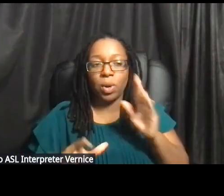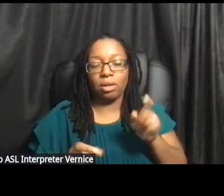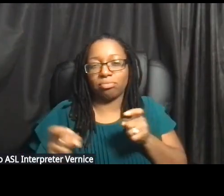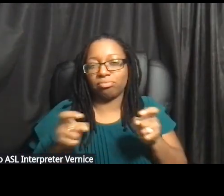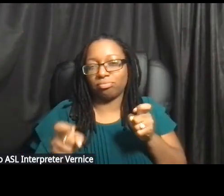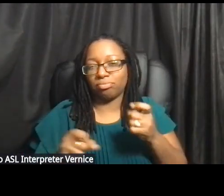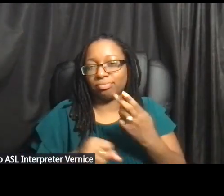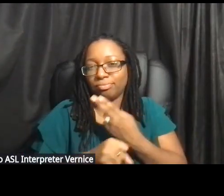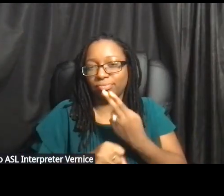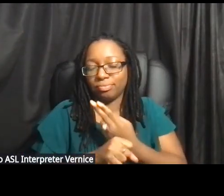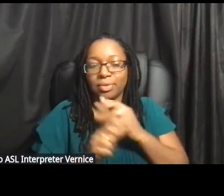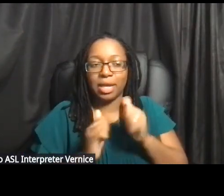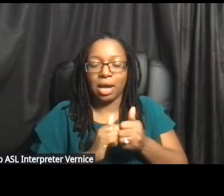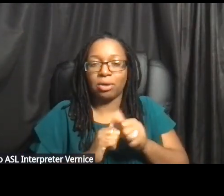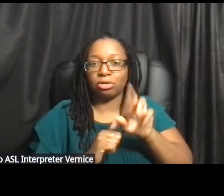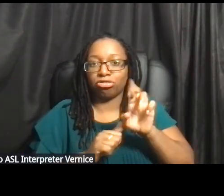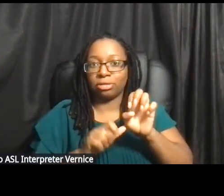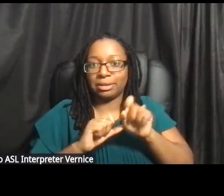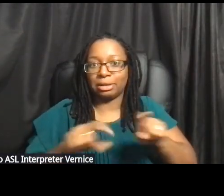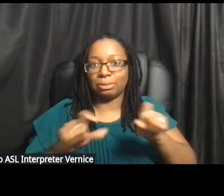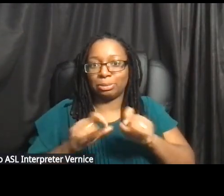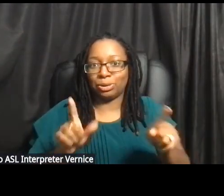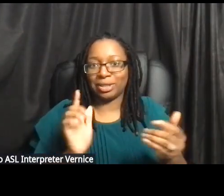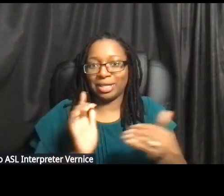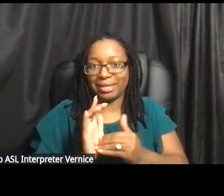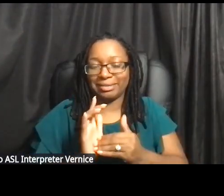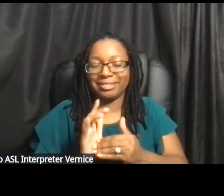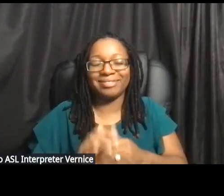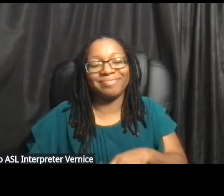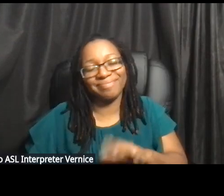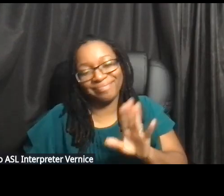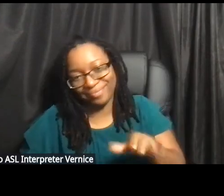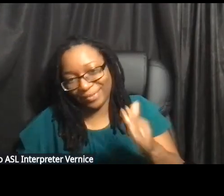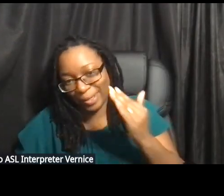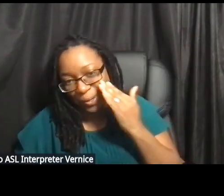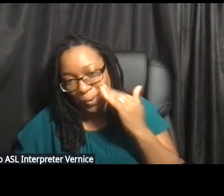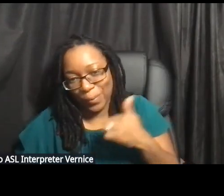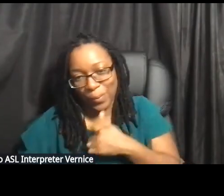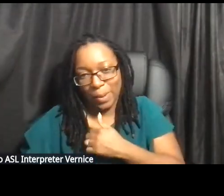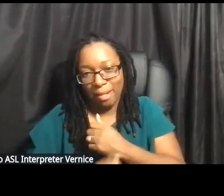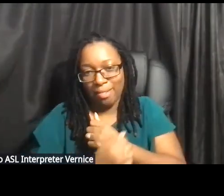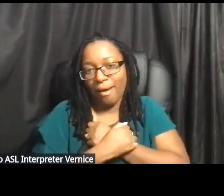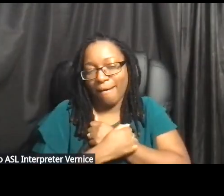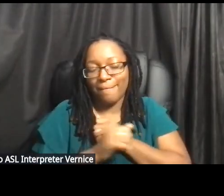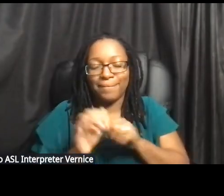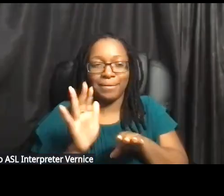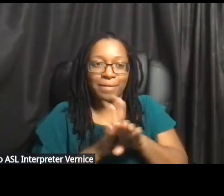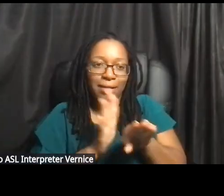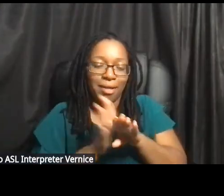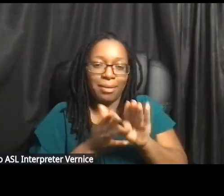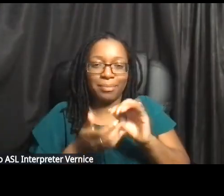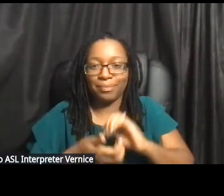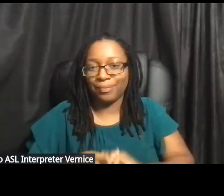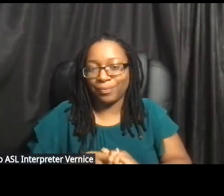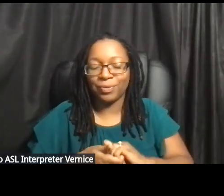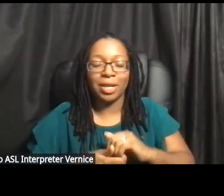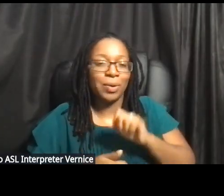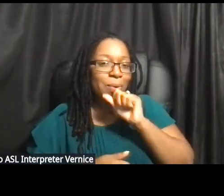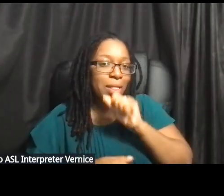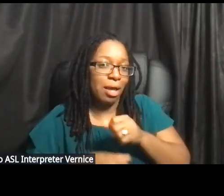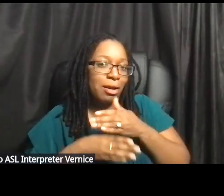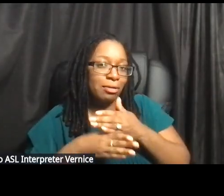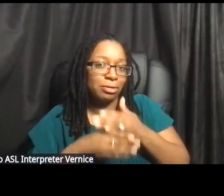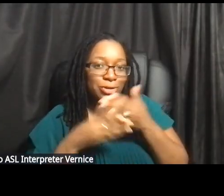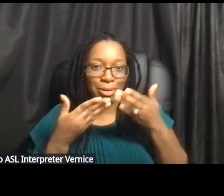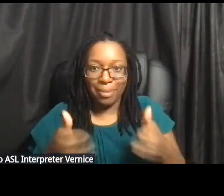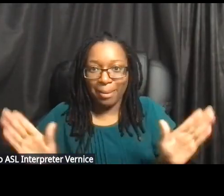redistribution. So already we love developed collaboratively. We love shared publicly. We love